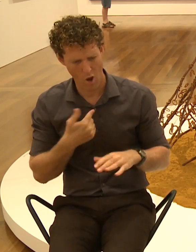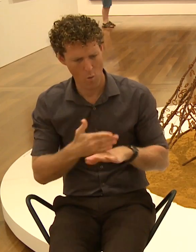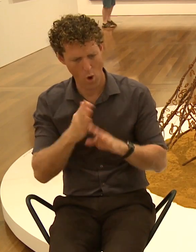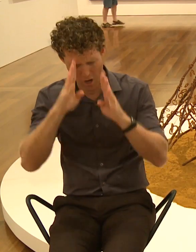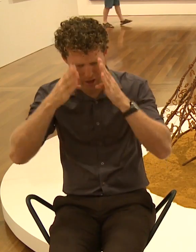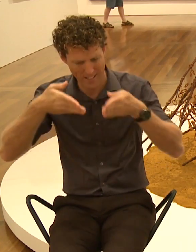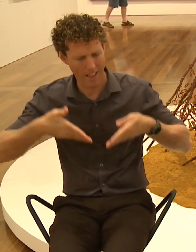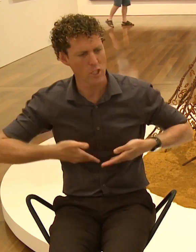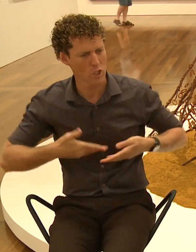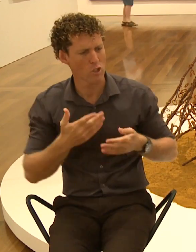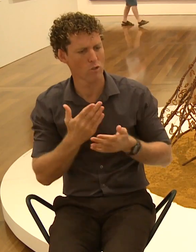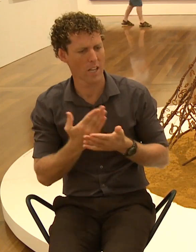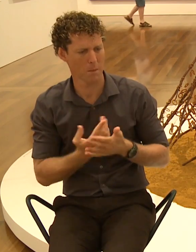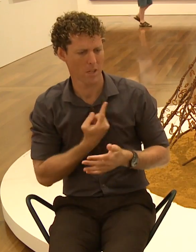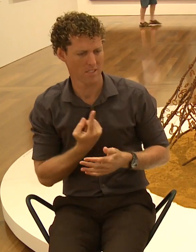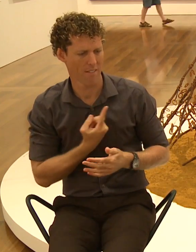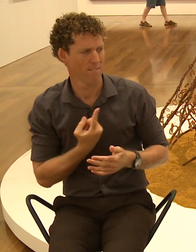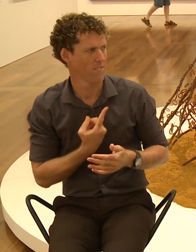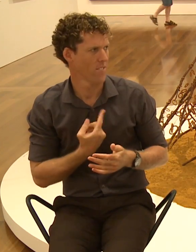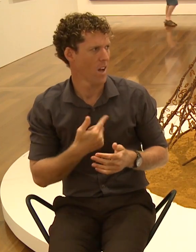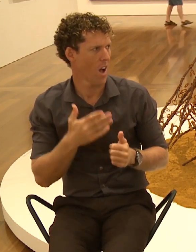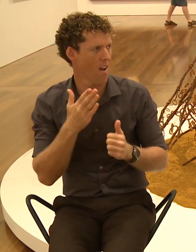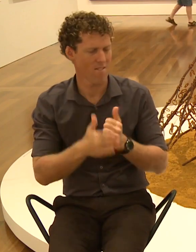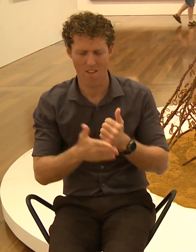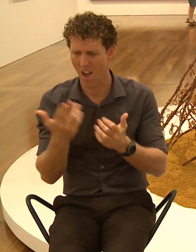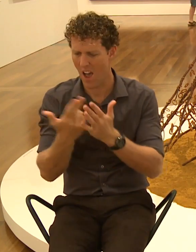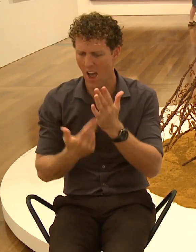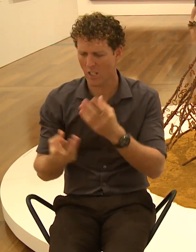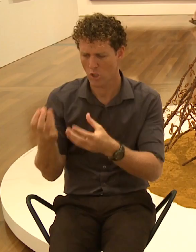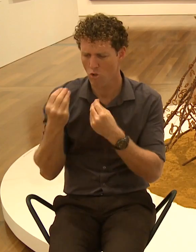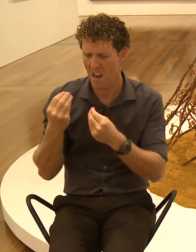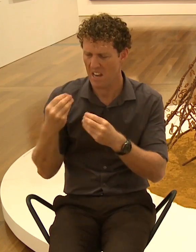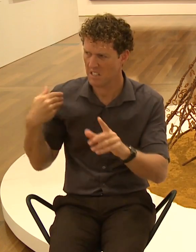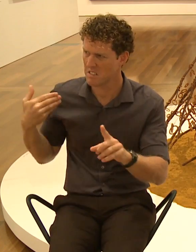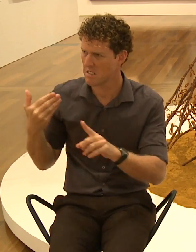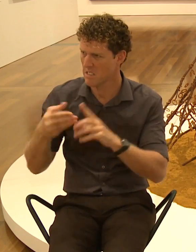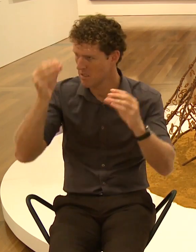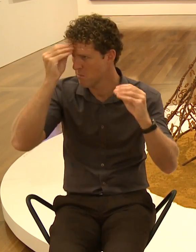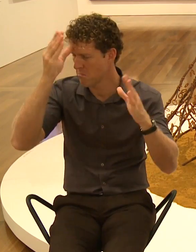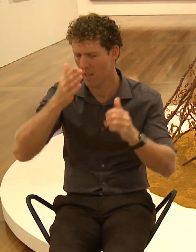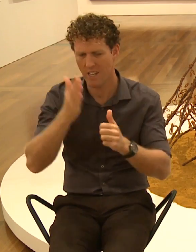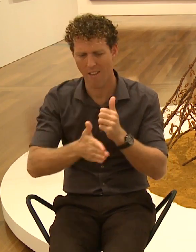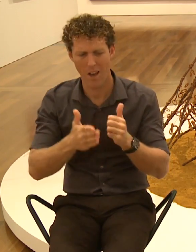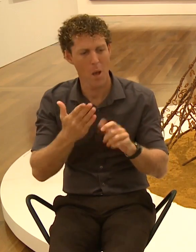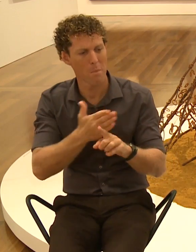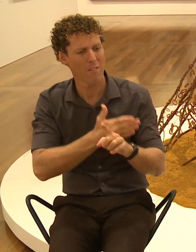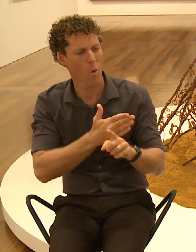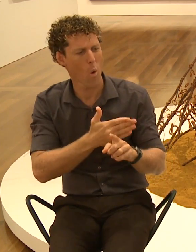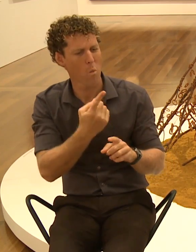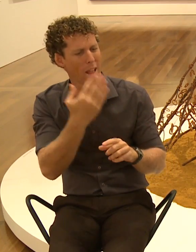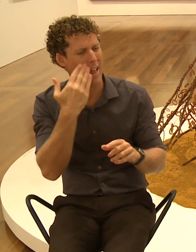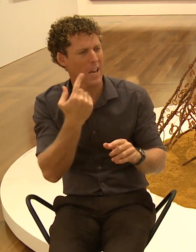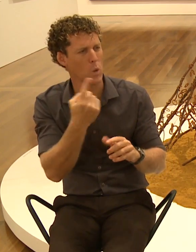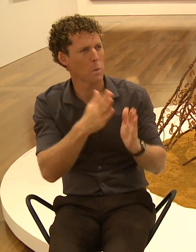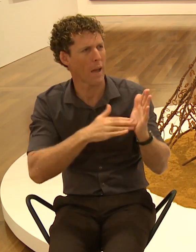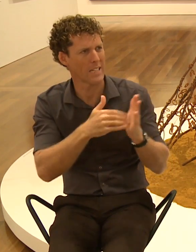isolation, basically. I have never had any art training of any sort. We used to go to a couple of there was a lady that painted